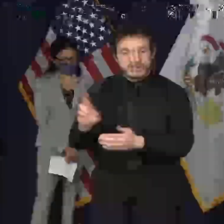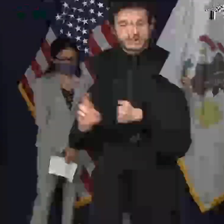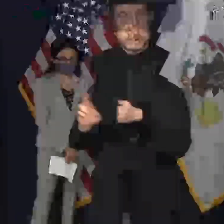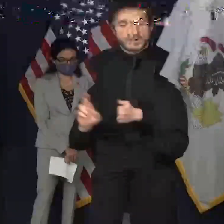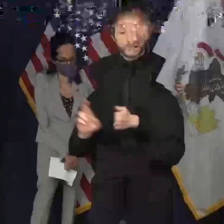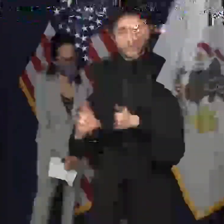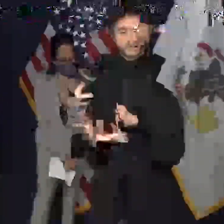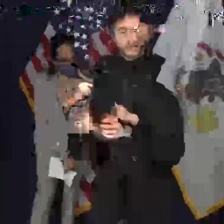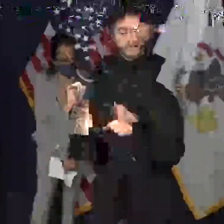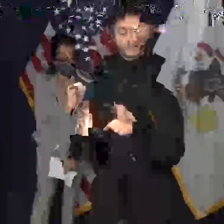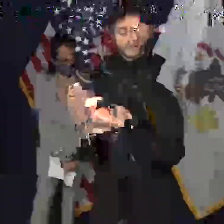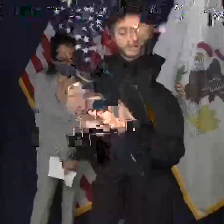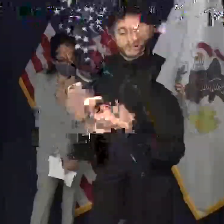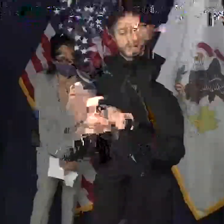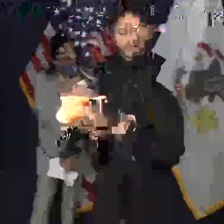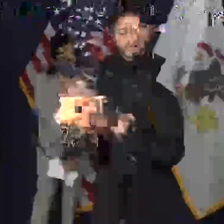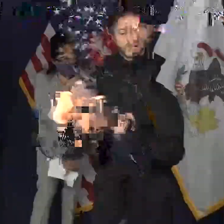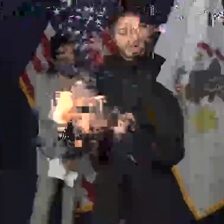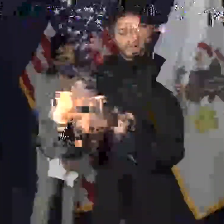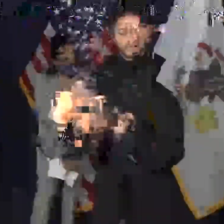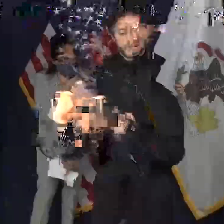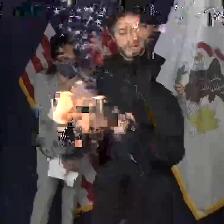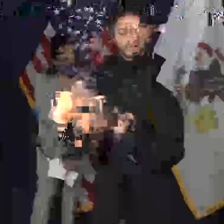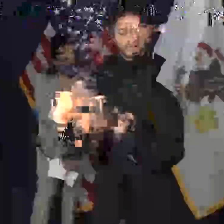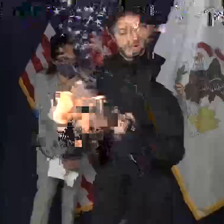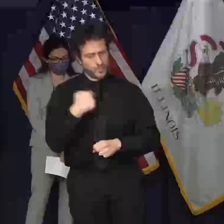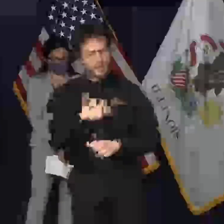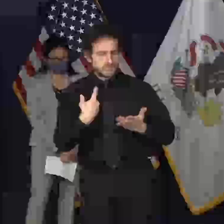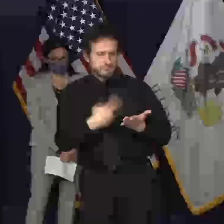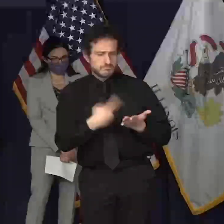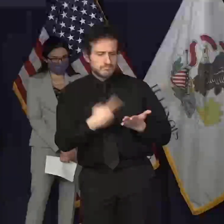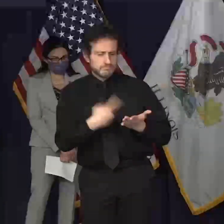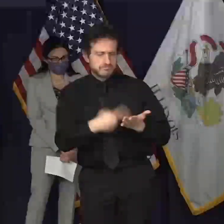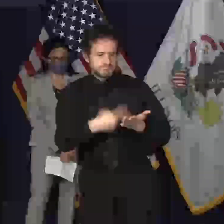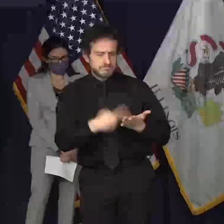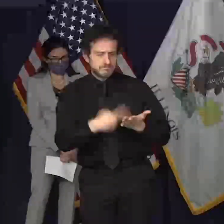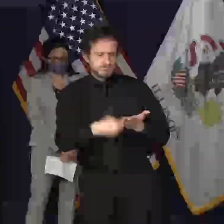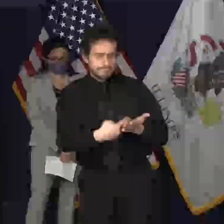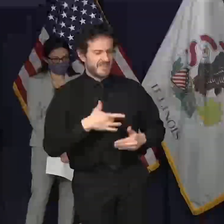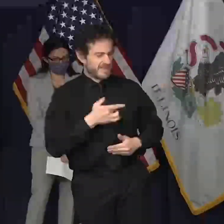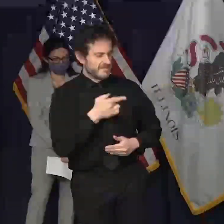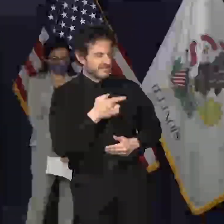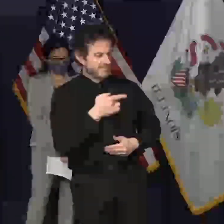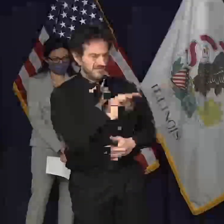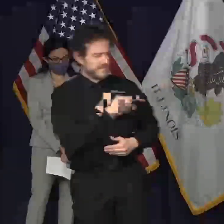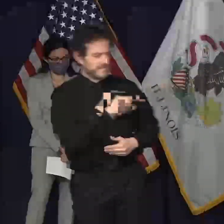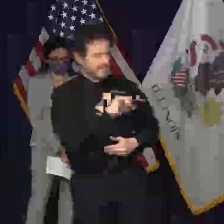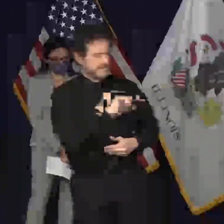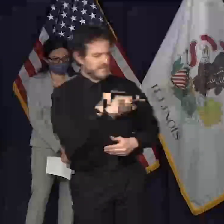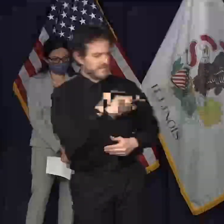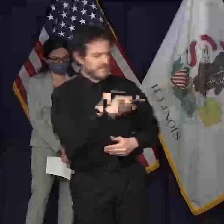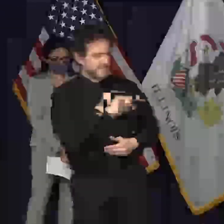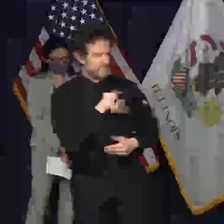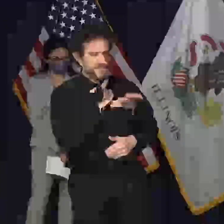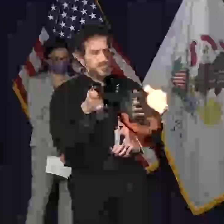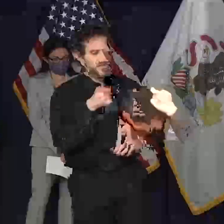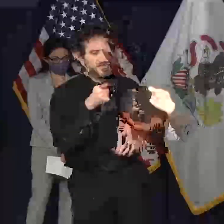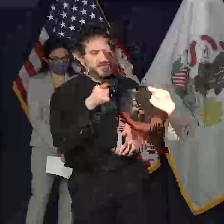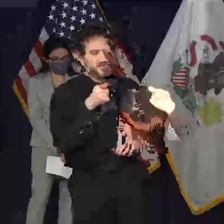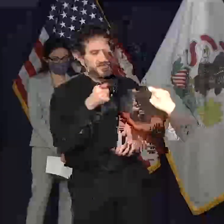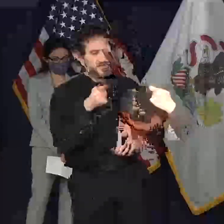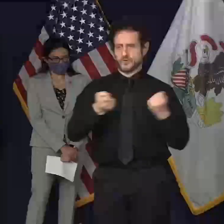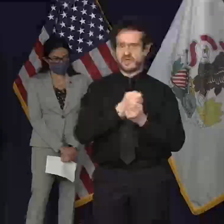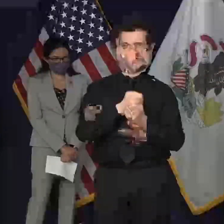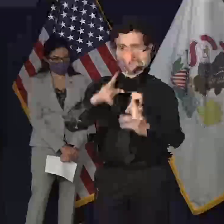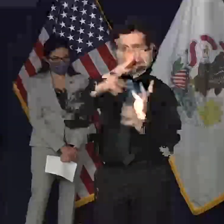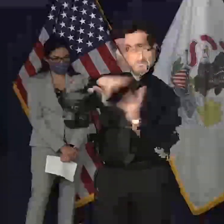you as legislators for how we go forward, and they feel you're kind of just dictating a one-person show. Well, that's kind of crazy. Let's